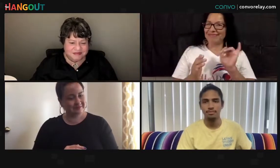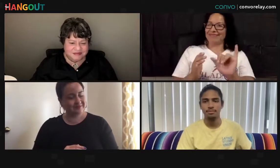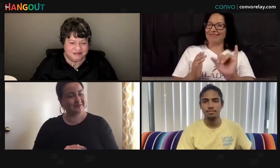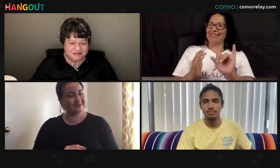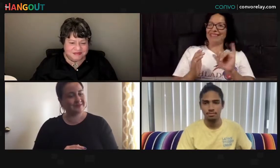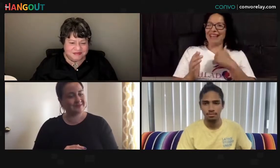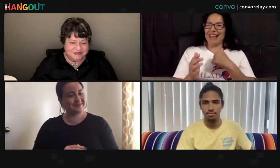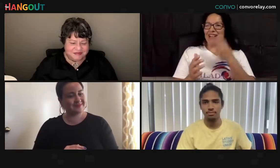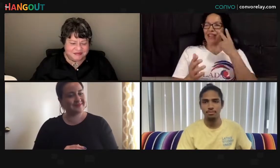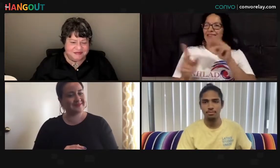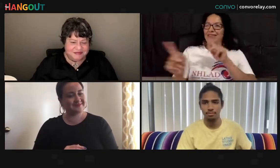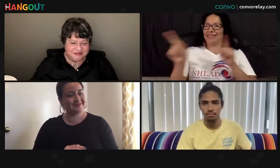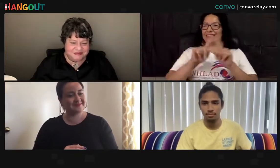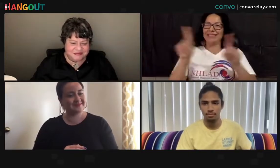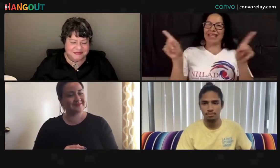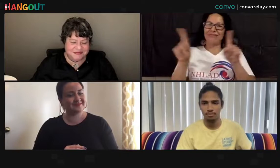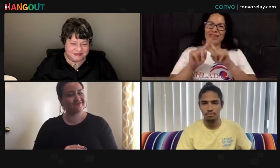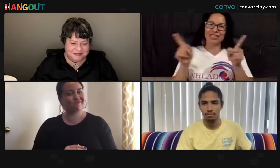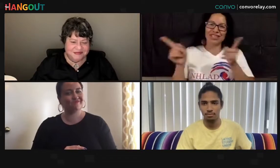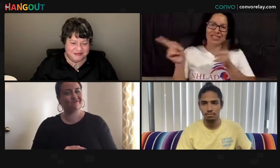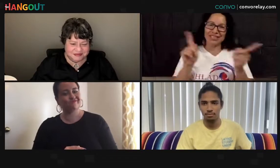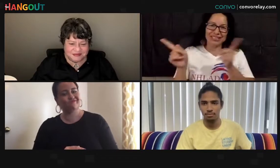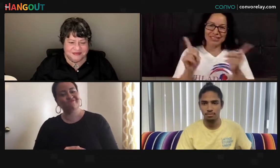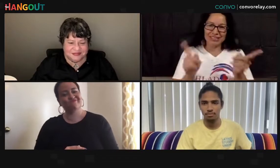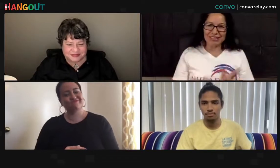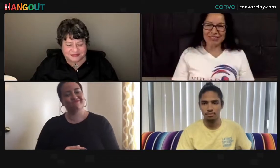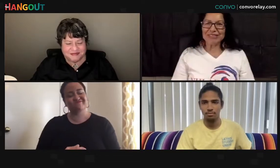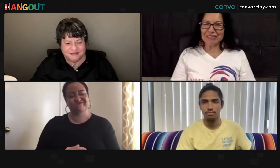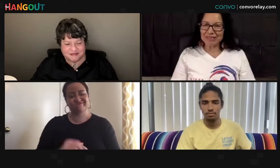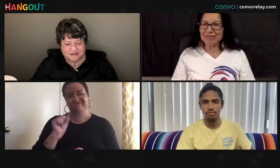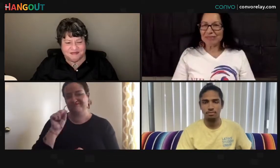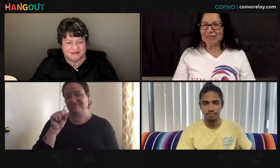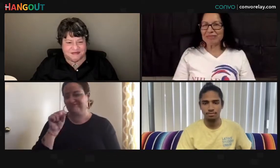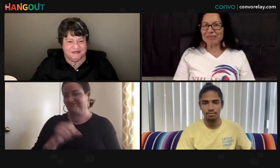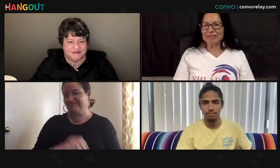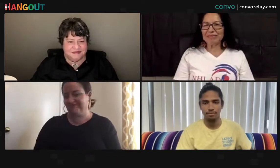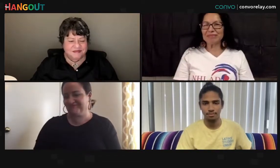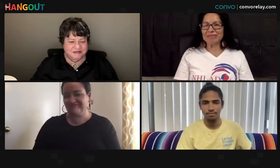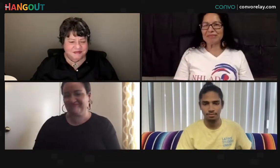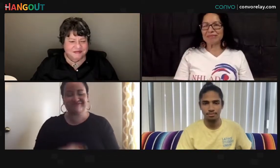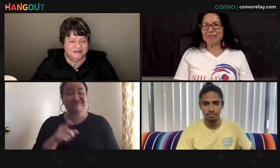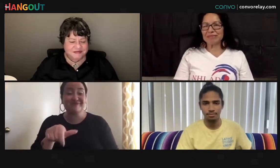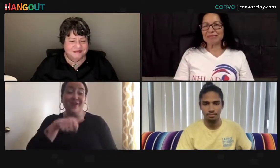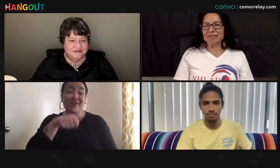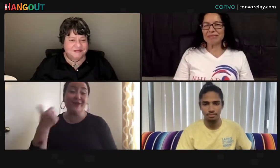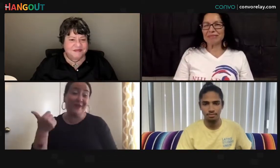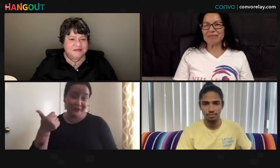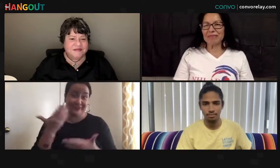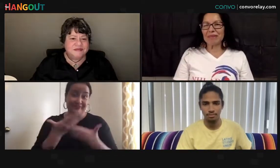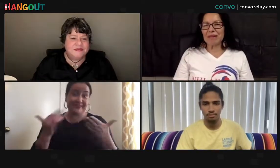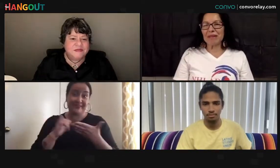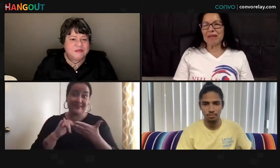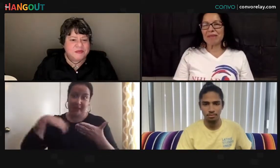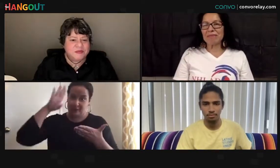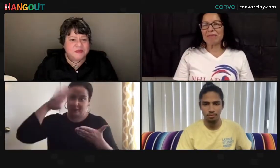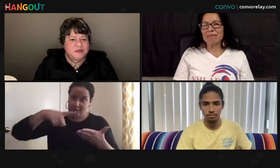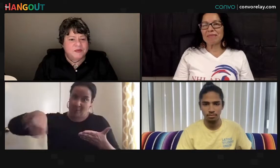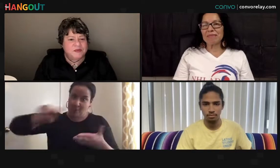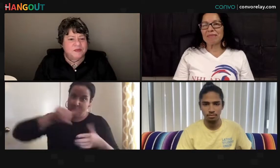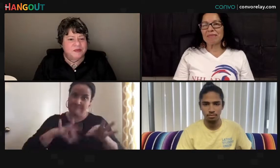of generalizing. So, I can see the differences. Yes, yes, this is Melissa. So some of the other things that I